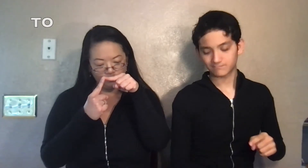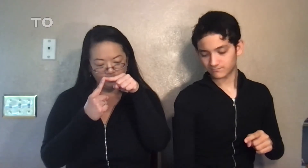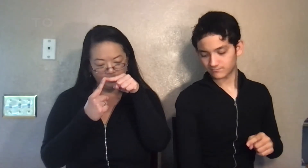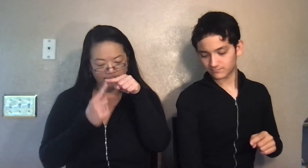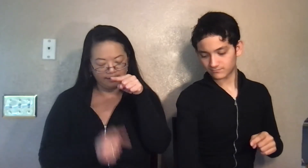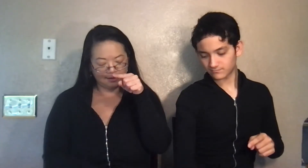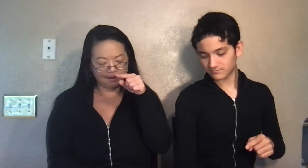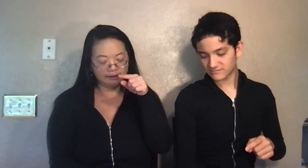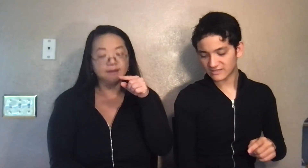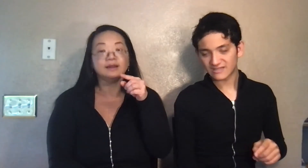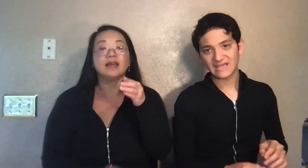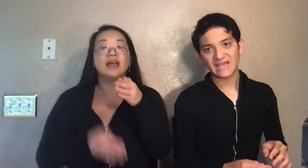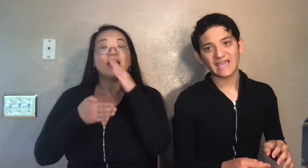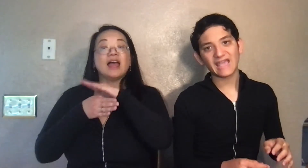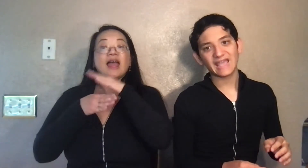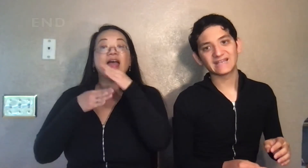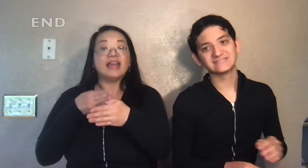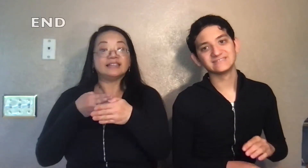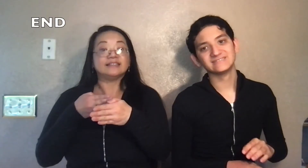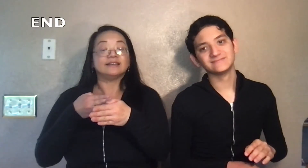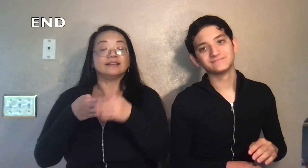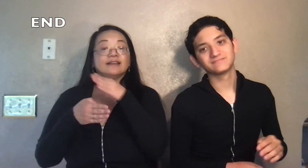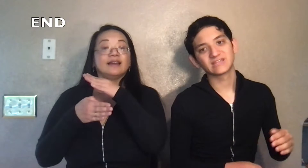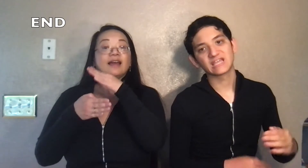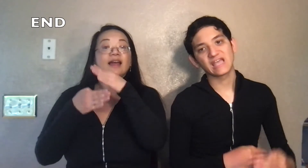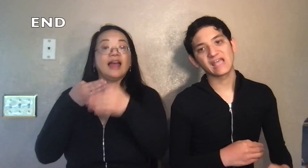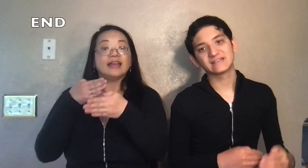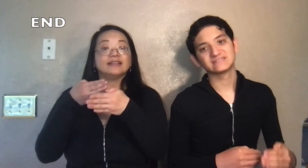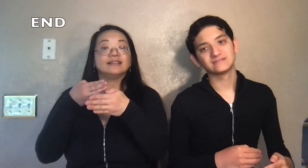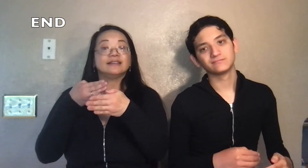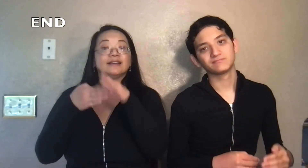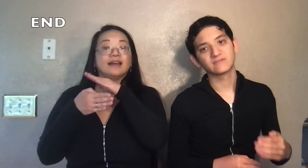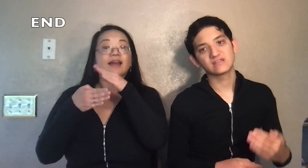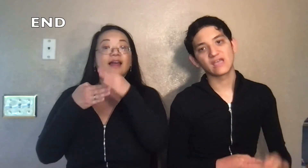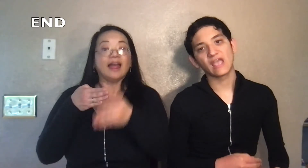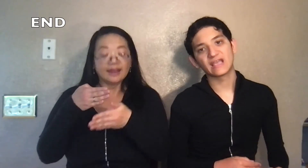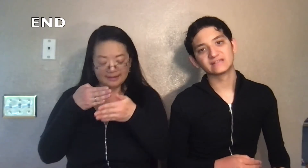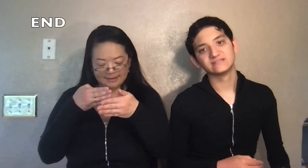And then? And. And. And.